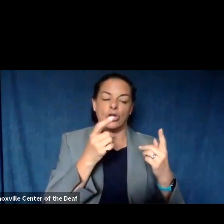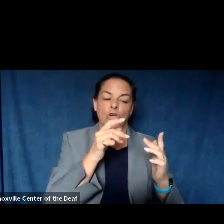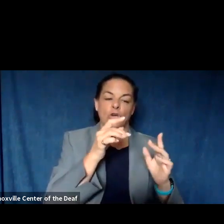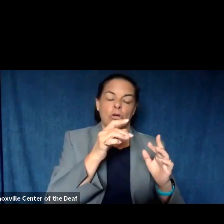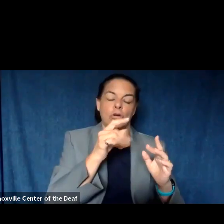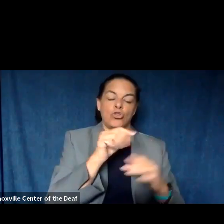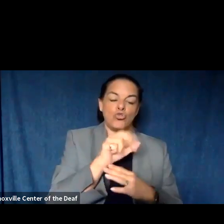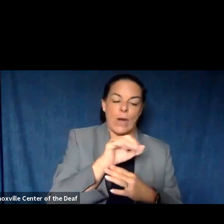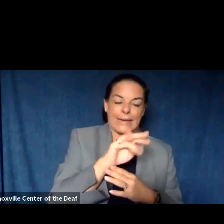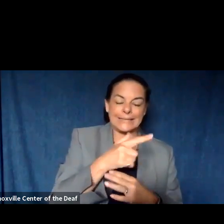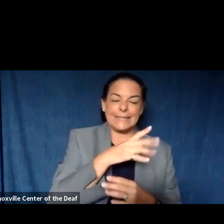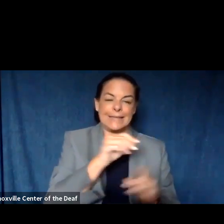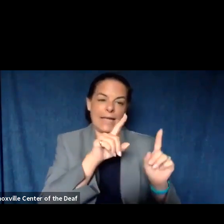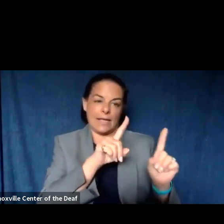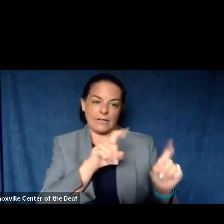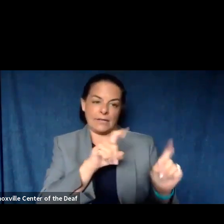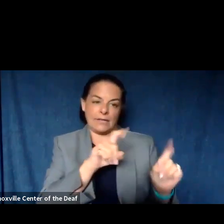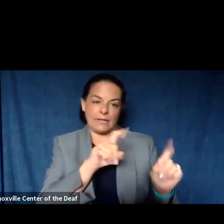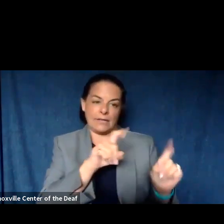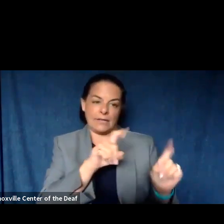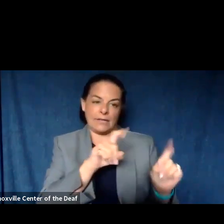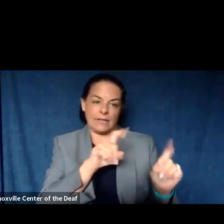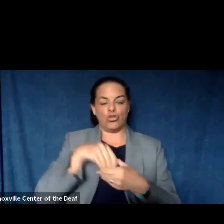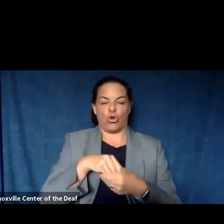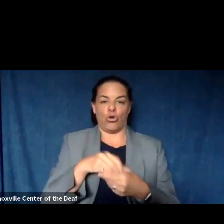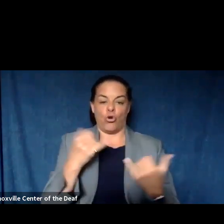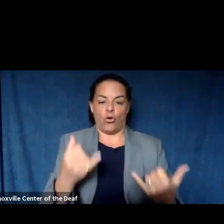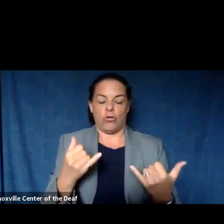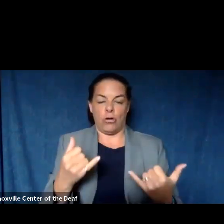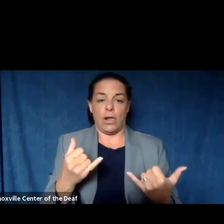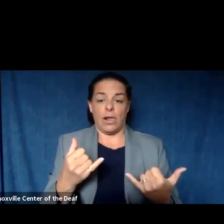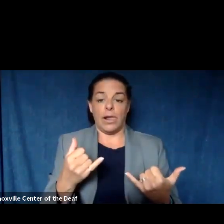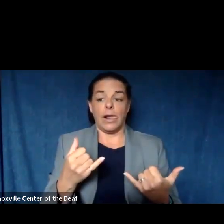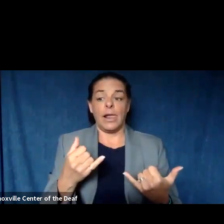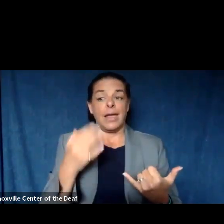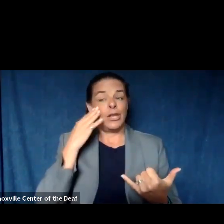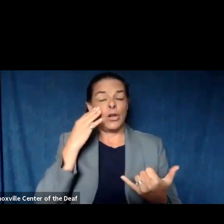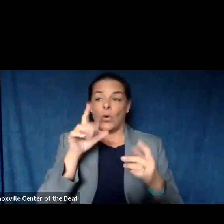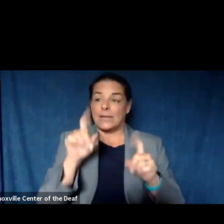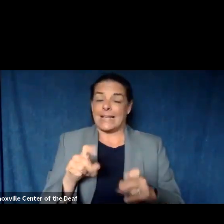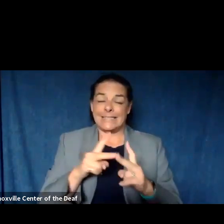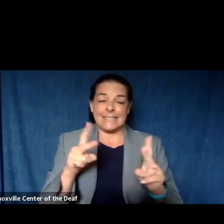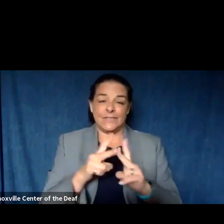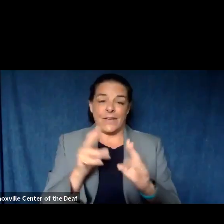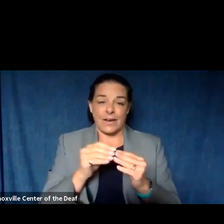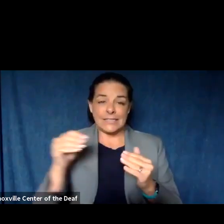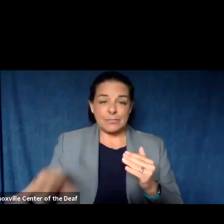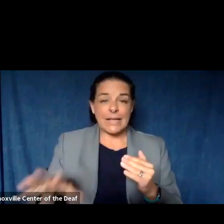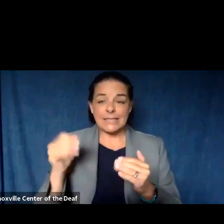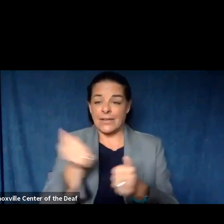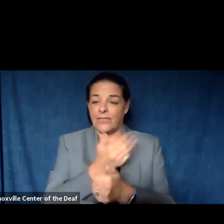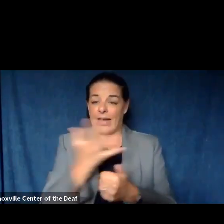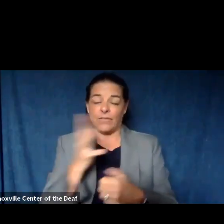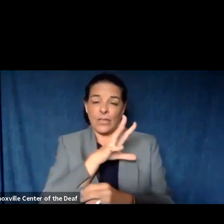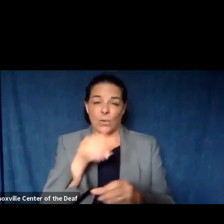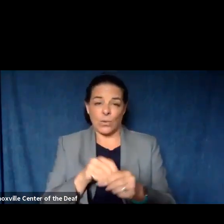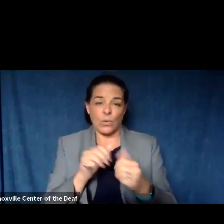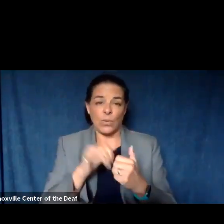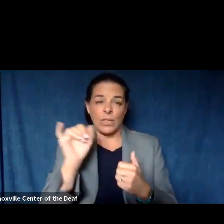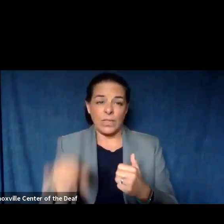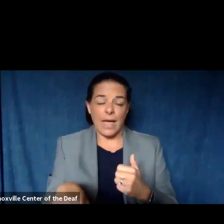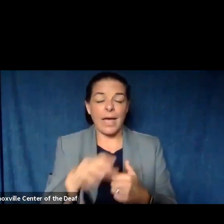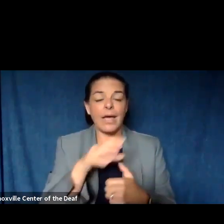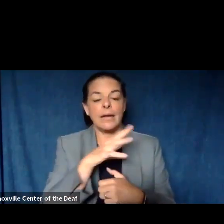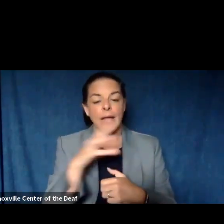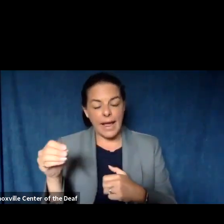internal response at this time. There's, testing is very expensive and all the things that go along with that. And there